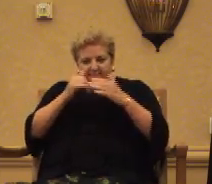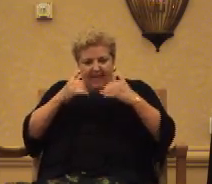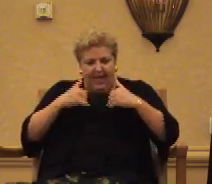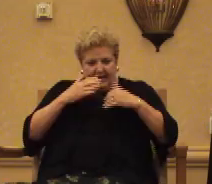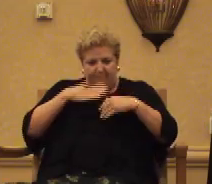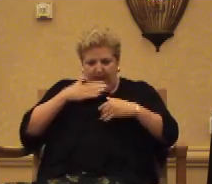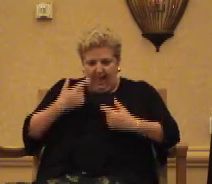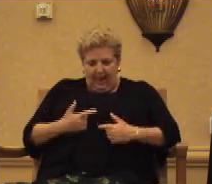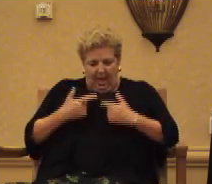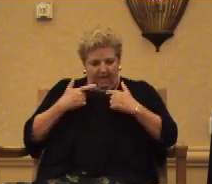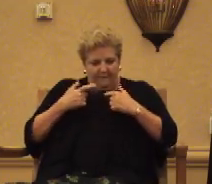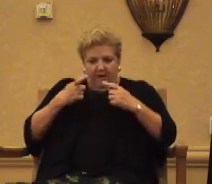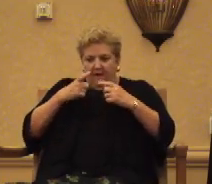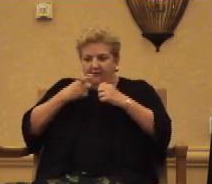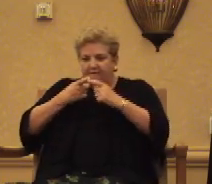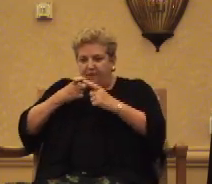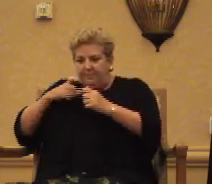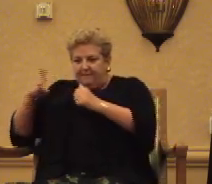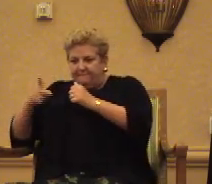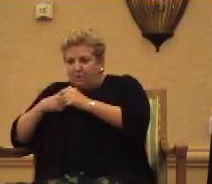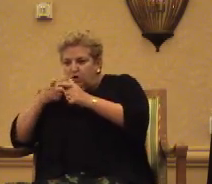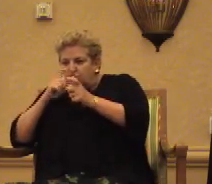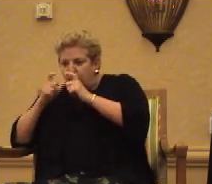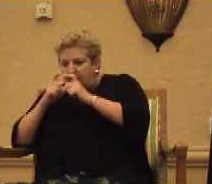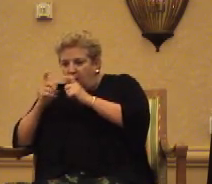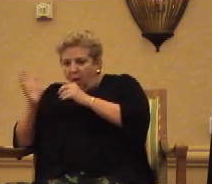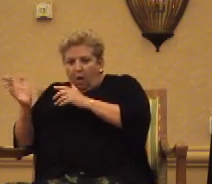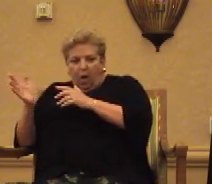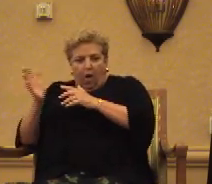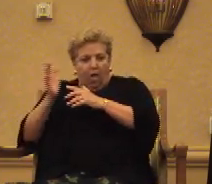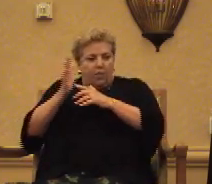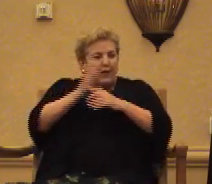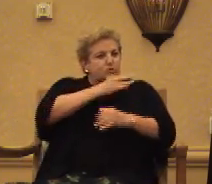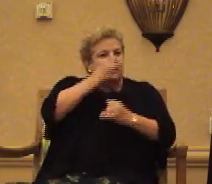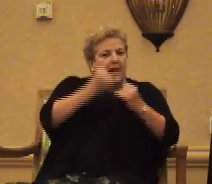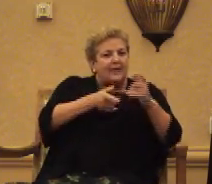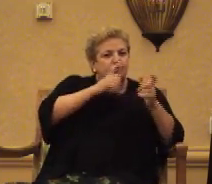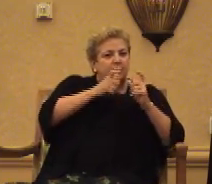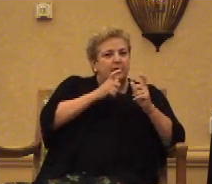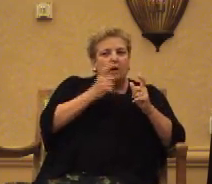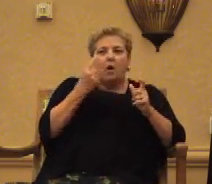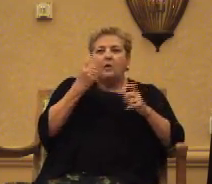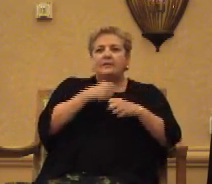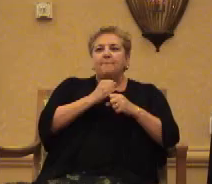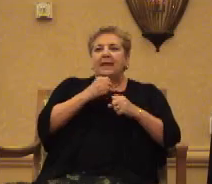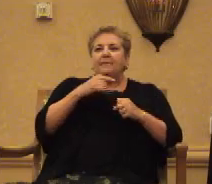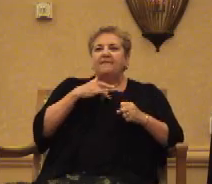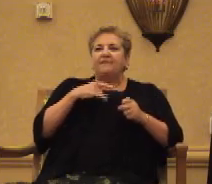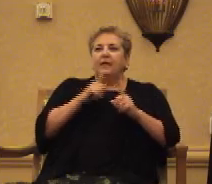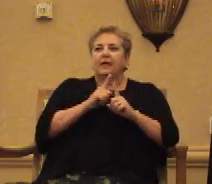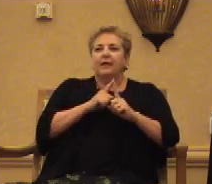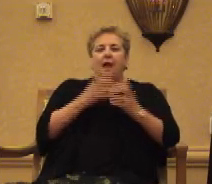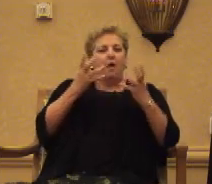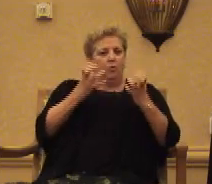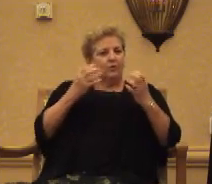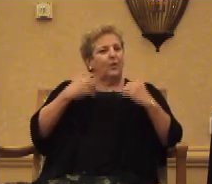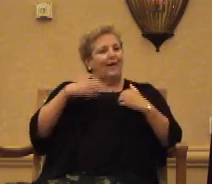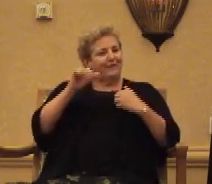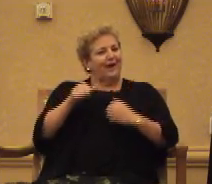when I felt that, to the last drink, has always made me feel like I'd like to have another drink. In